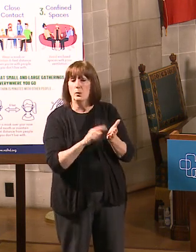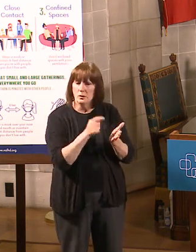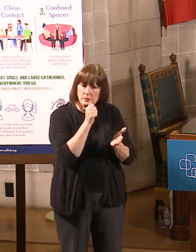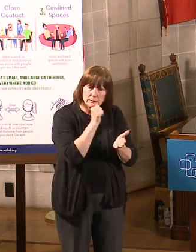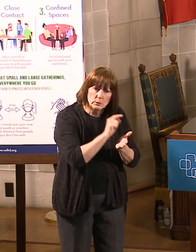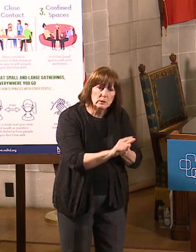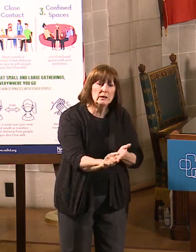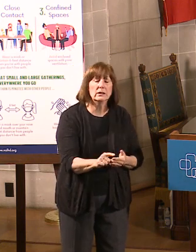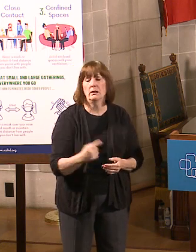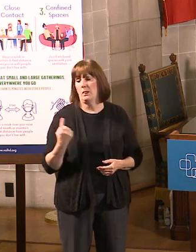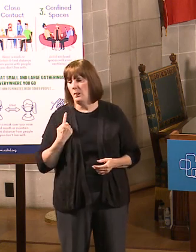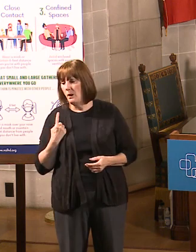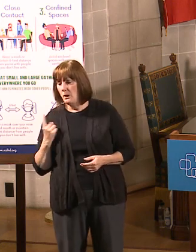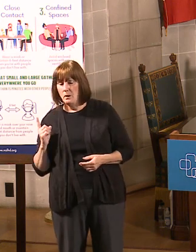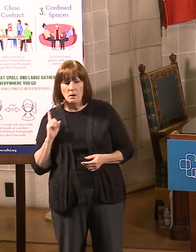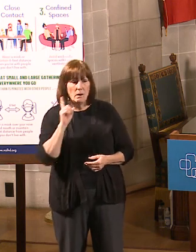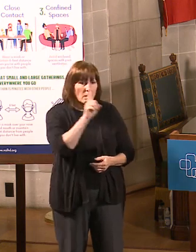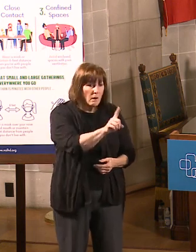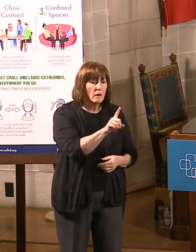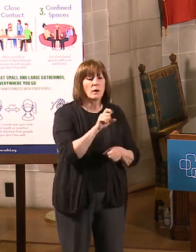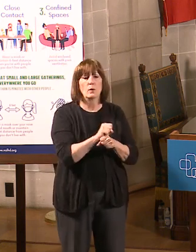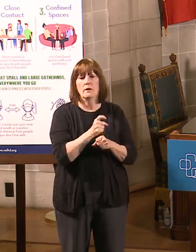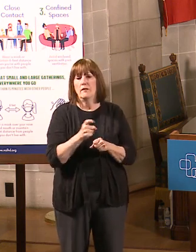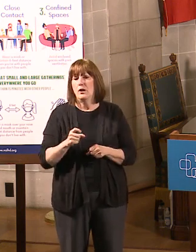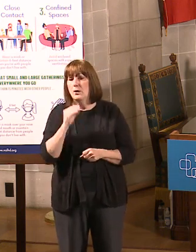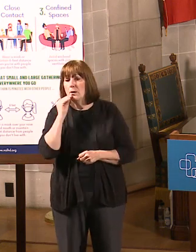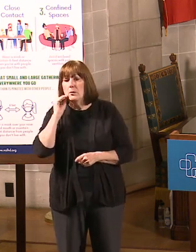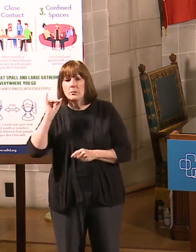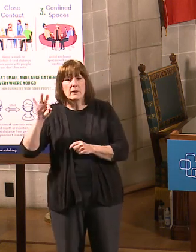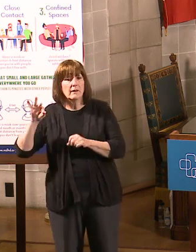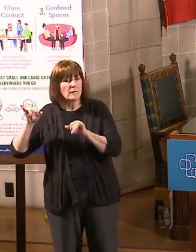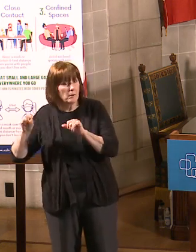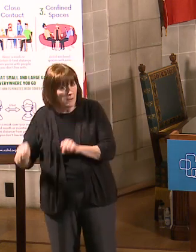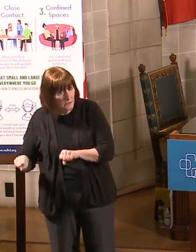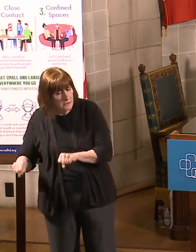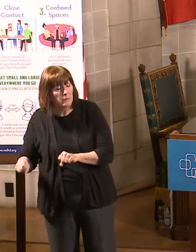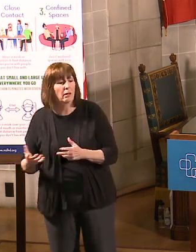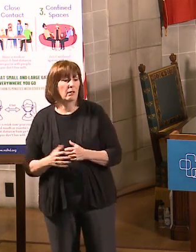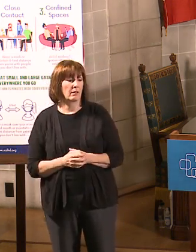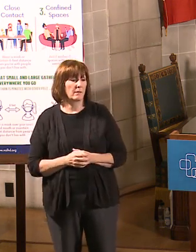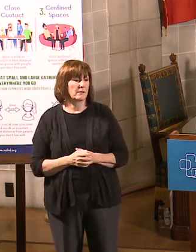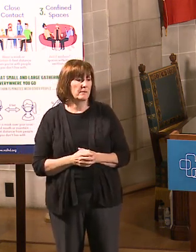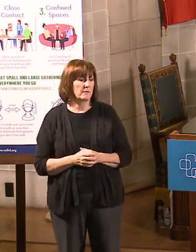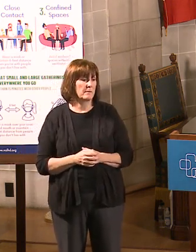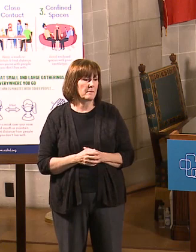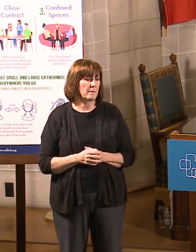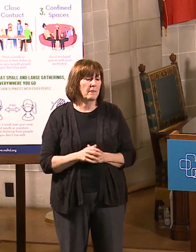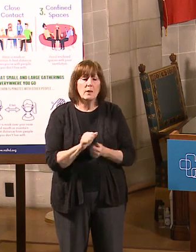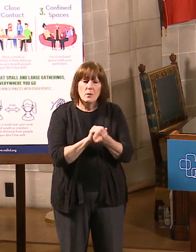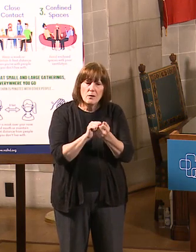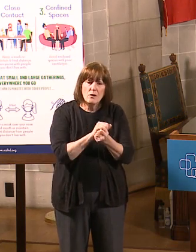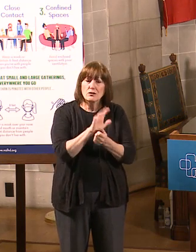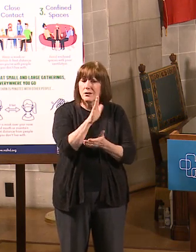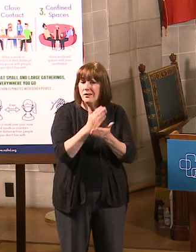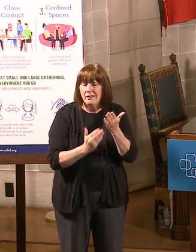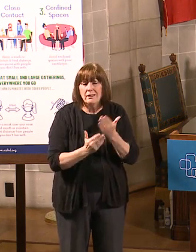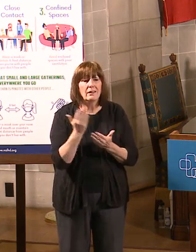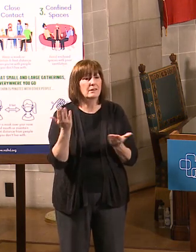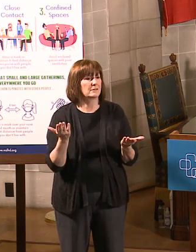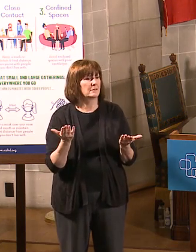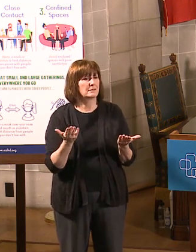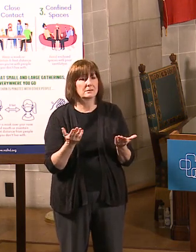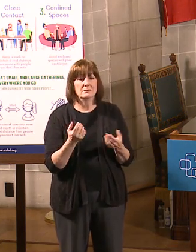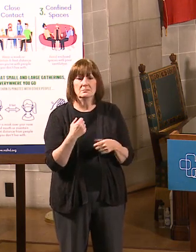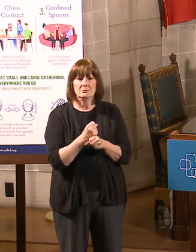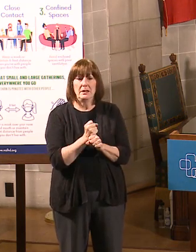by yourself, work from home if you can. The things we talk about with regard to washing your hands and making sure you keep